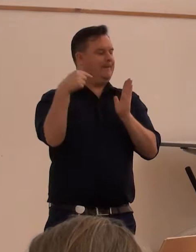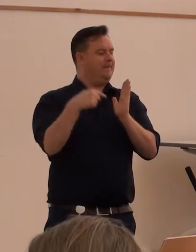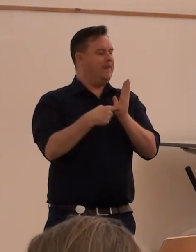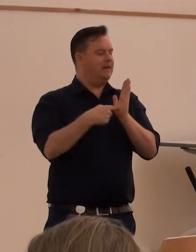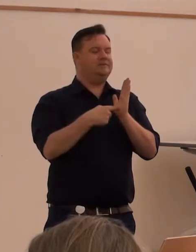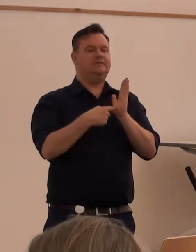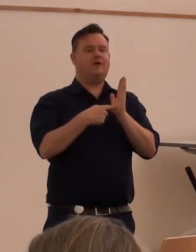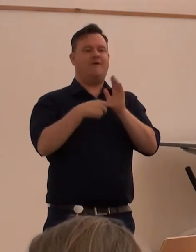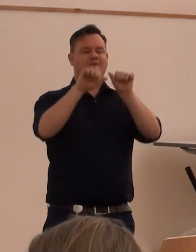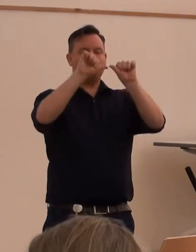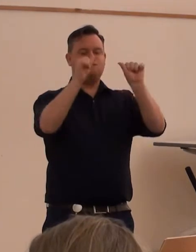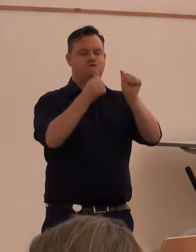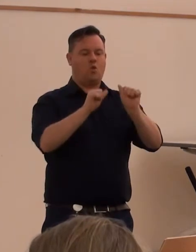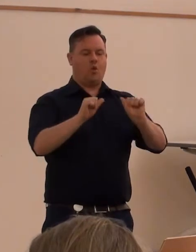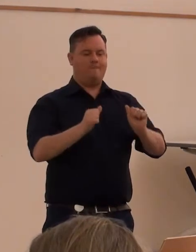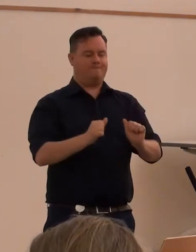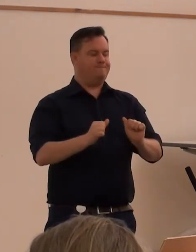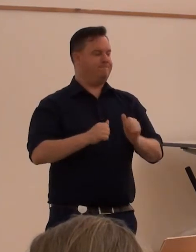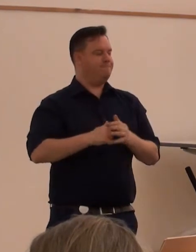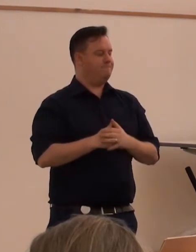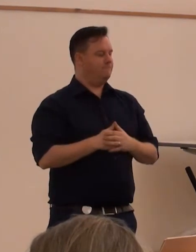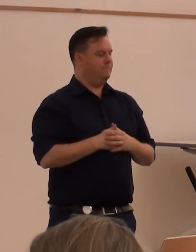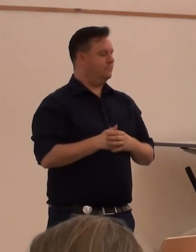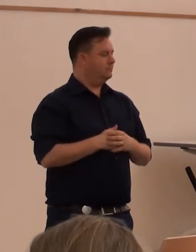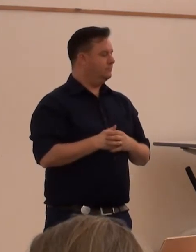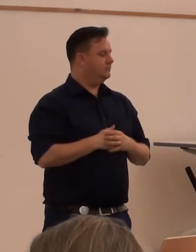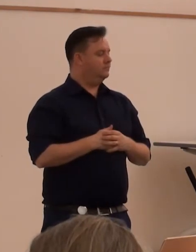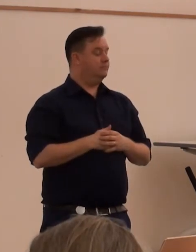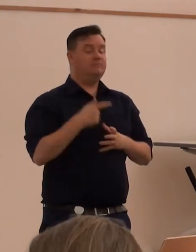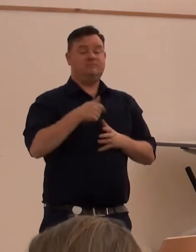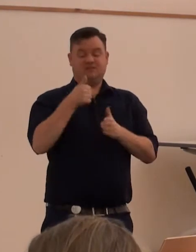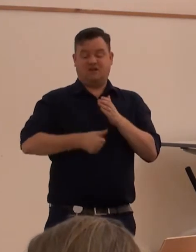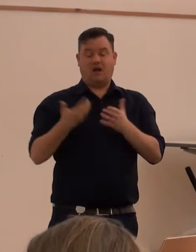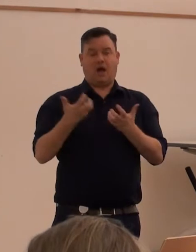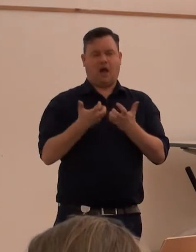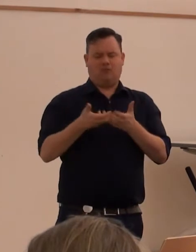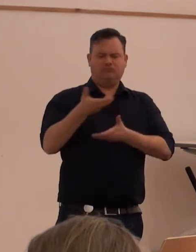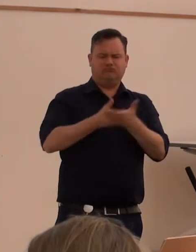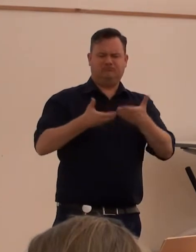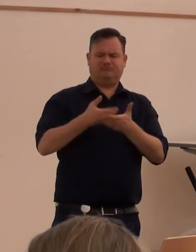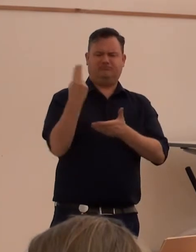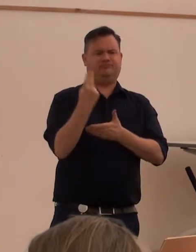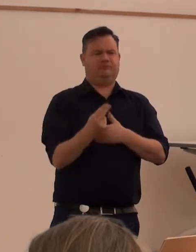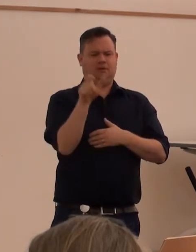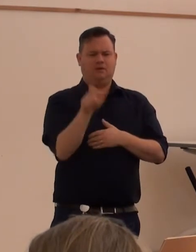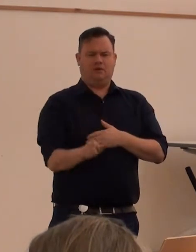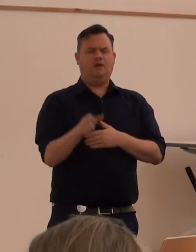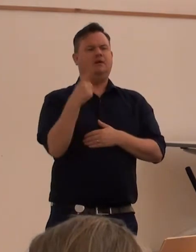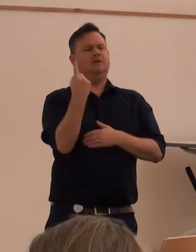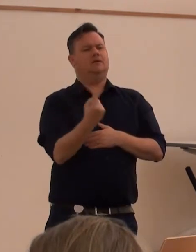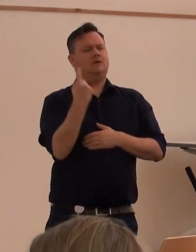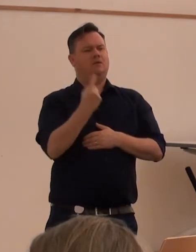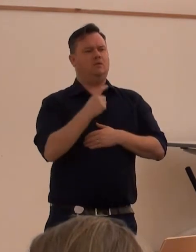And it's a piece that I made following a conversation with an artist who was slowly going